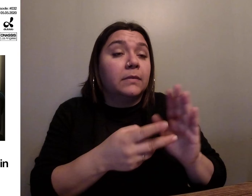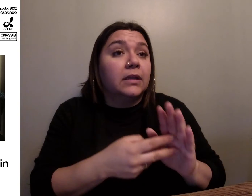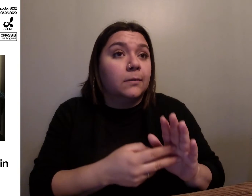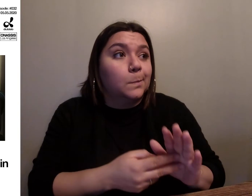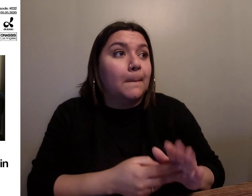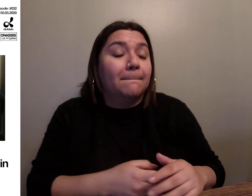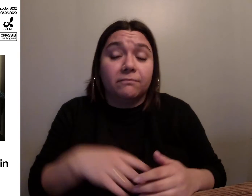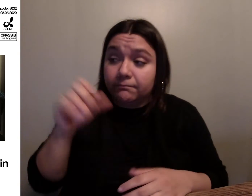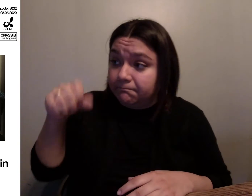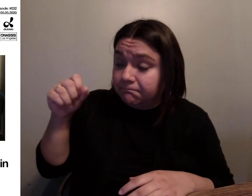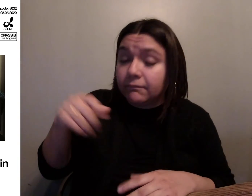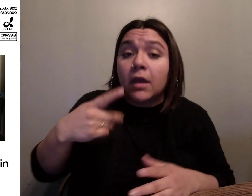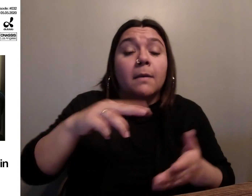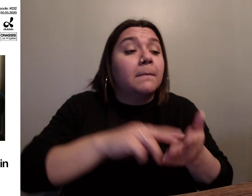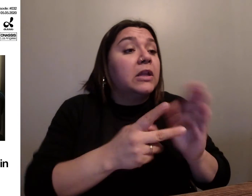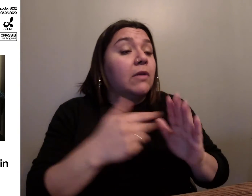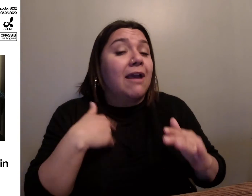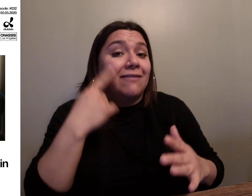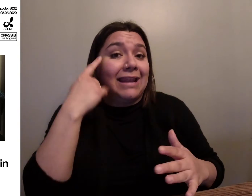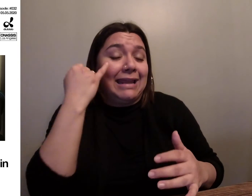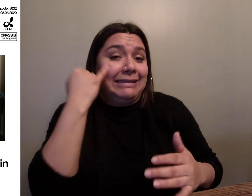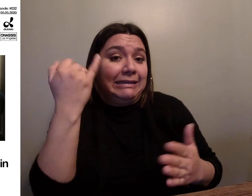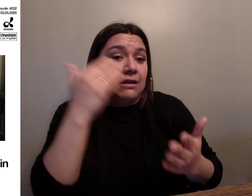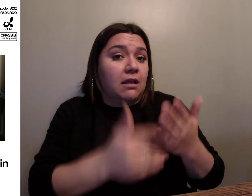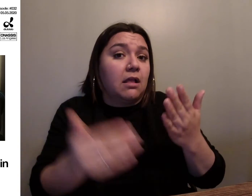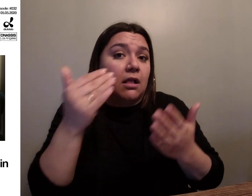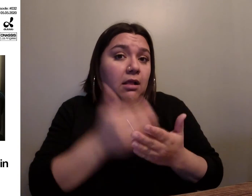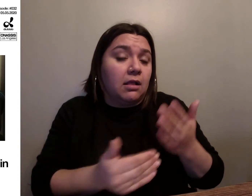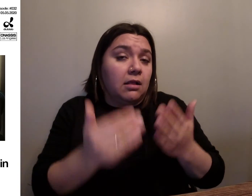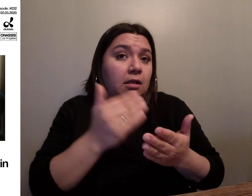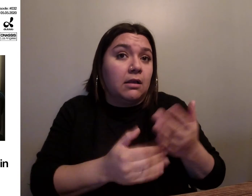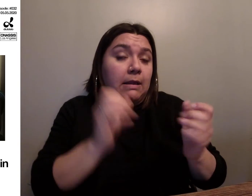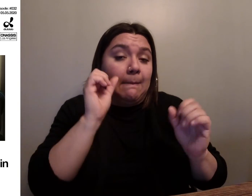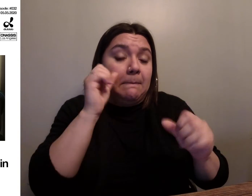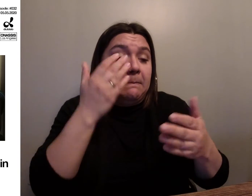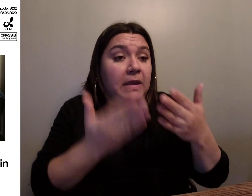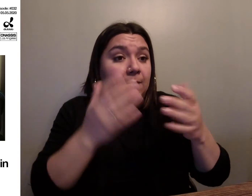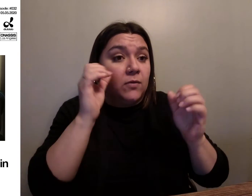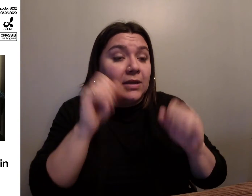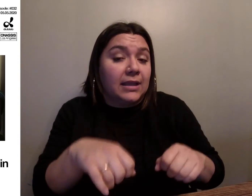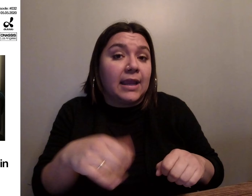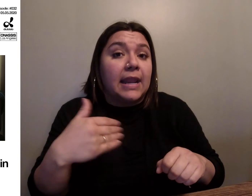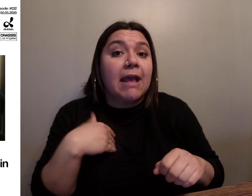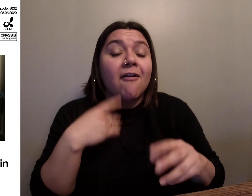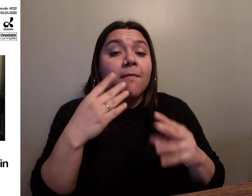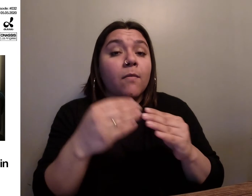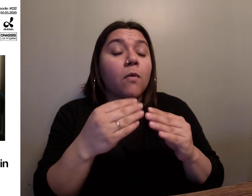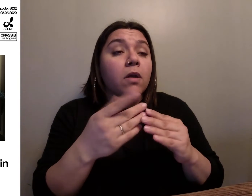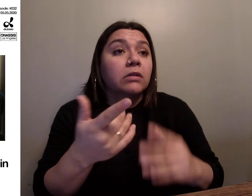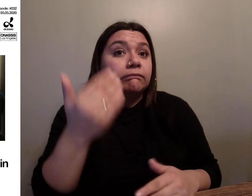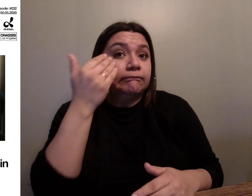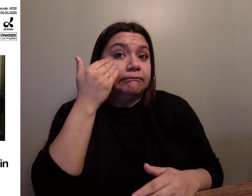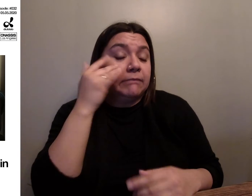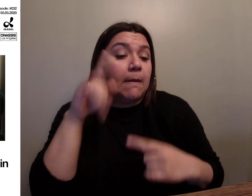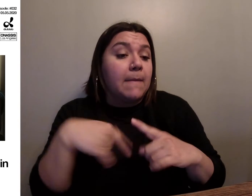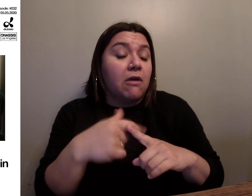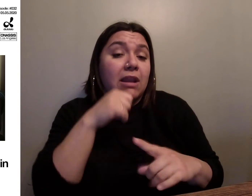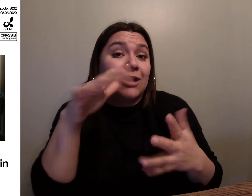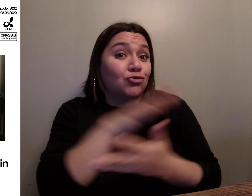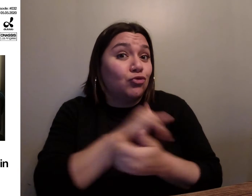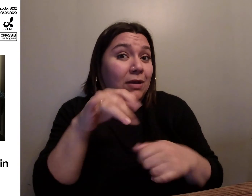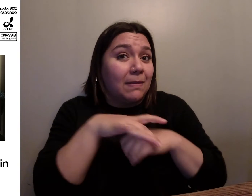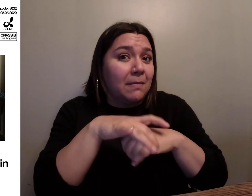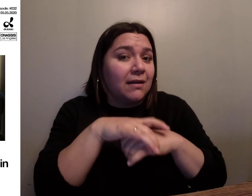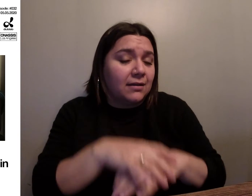of not destroying this planet, and perhaps there is a way in which this is showing us a way of living